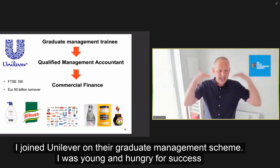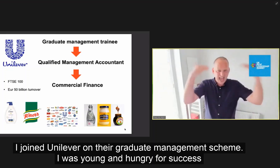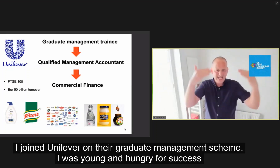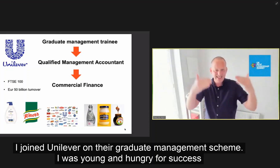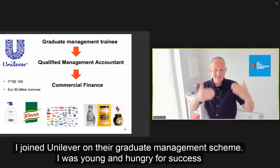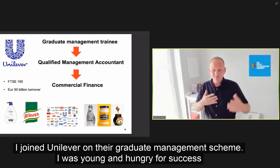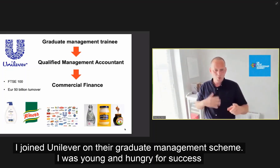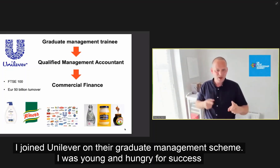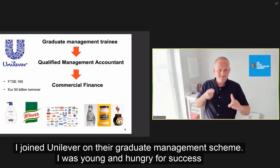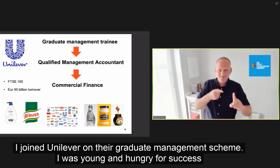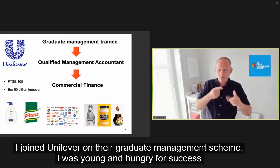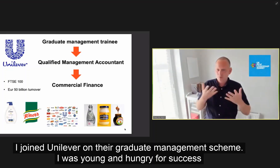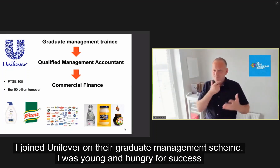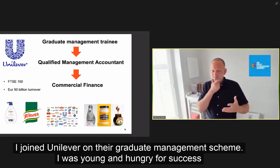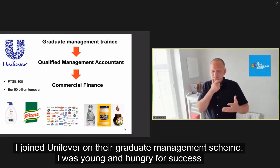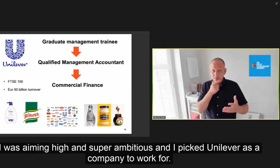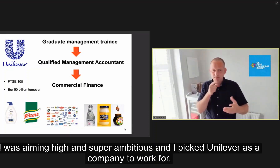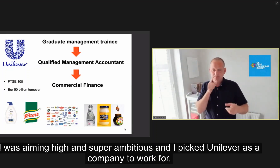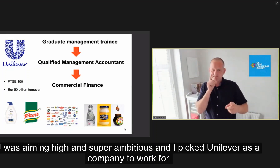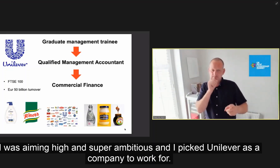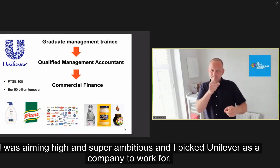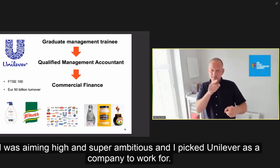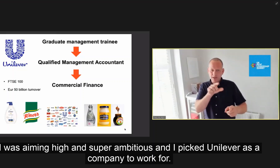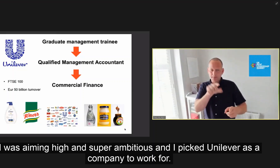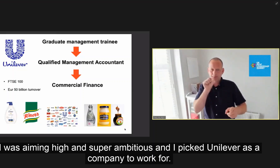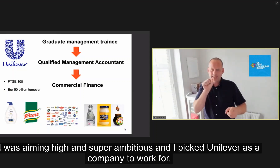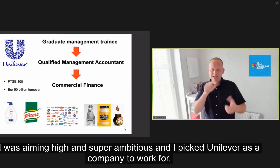and hungry for success. I was aiming high and super